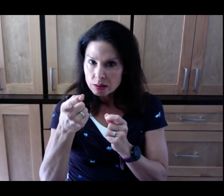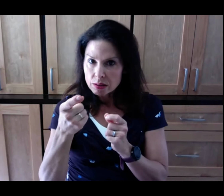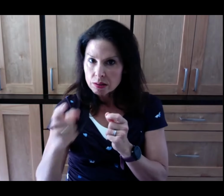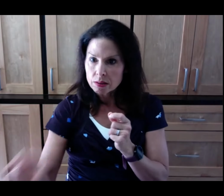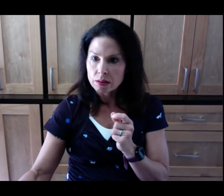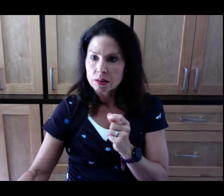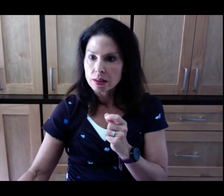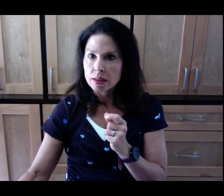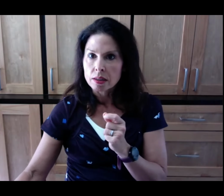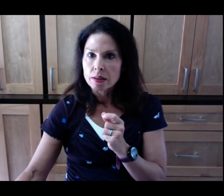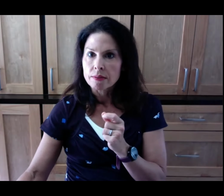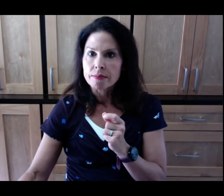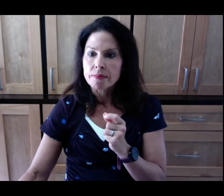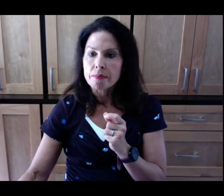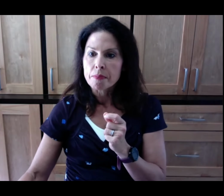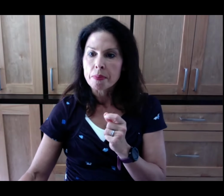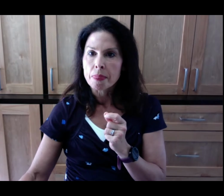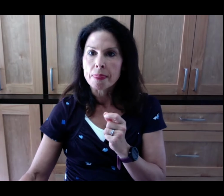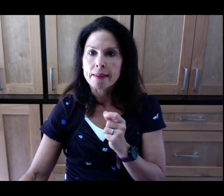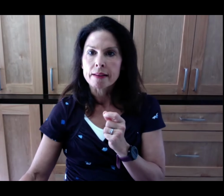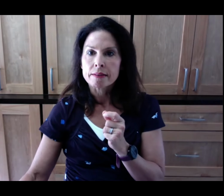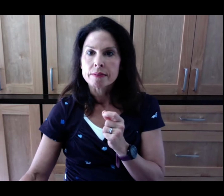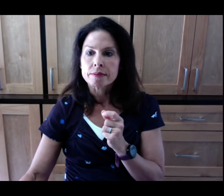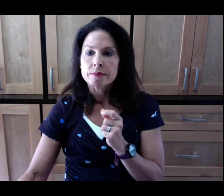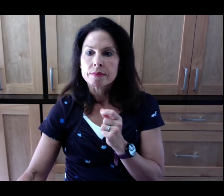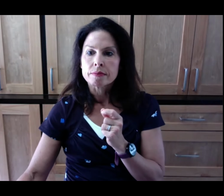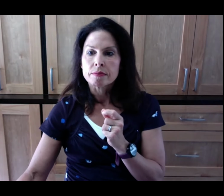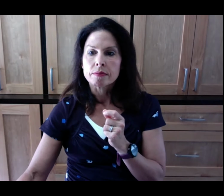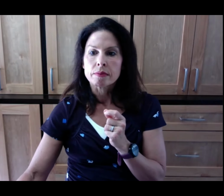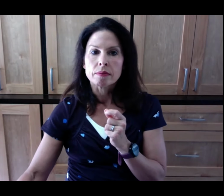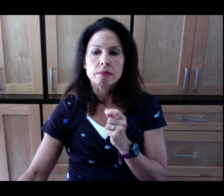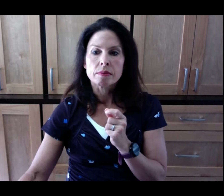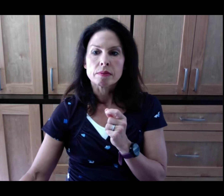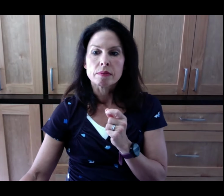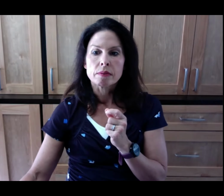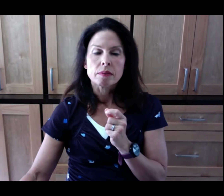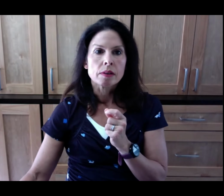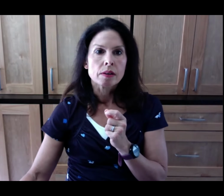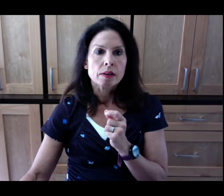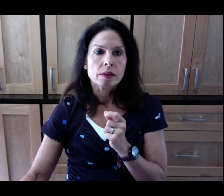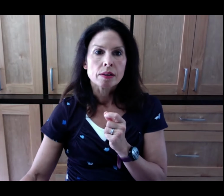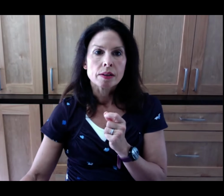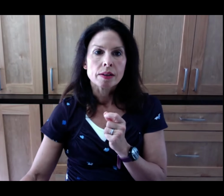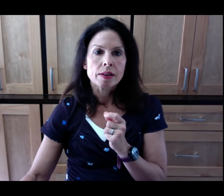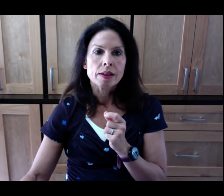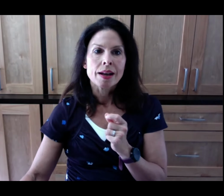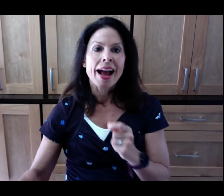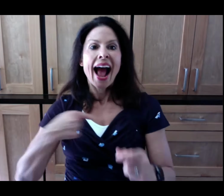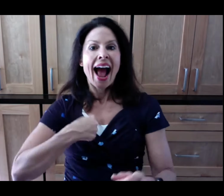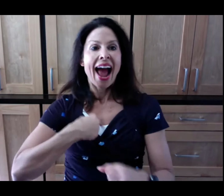specific websites? Where you might have found some of those gifts that you were using. You